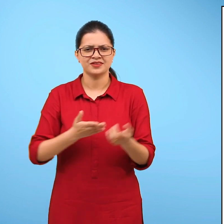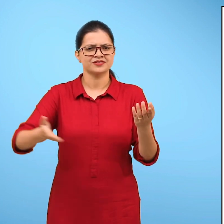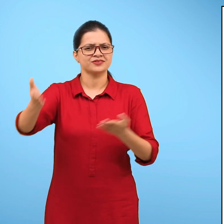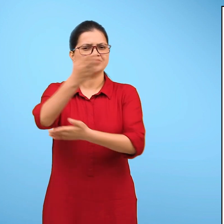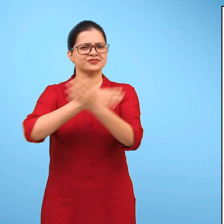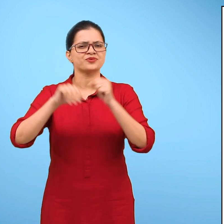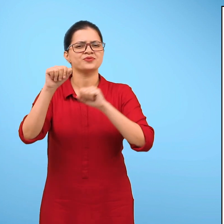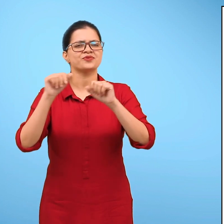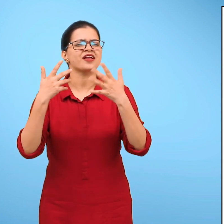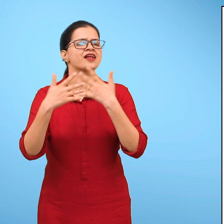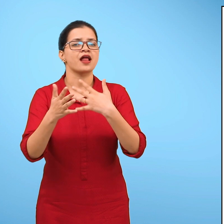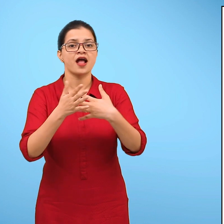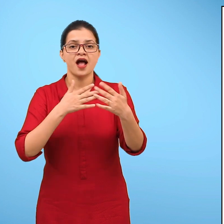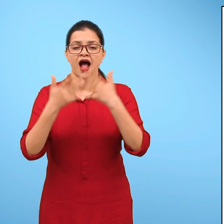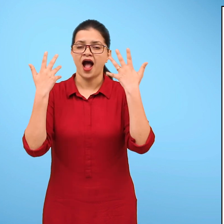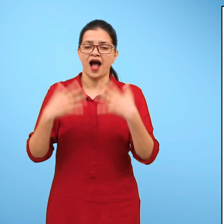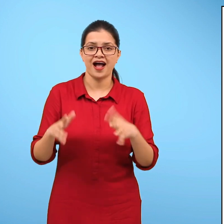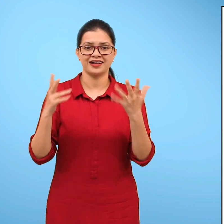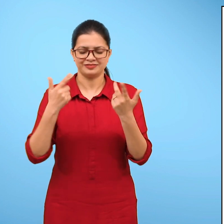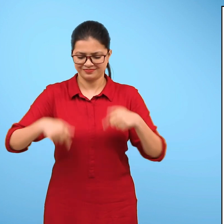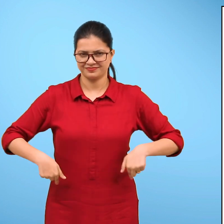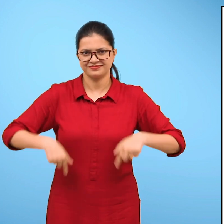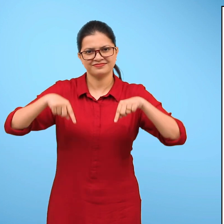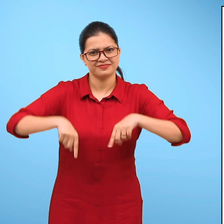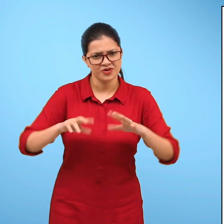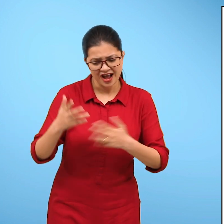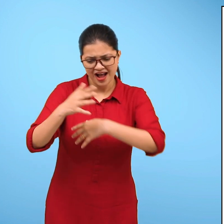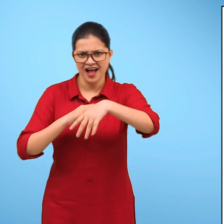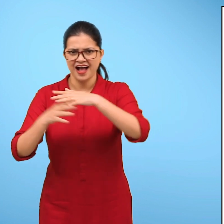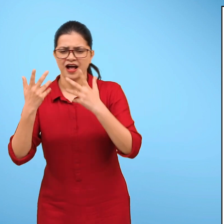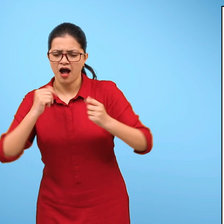How do you move your hands and legs while doing different exercises?